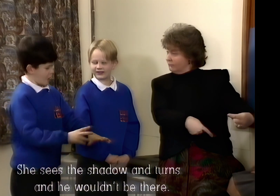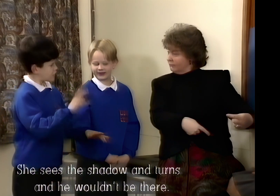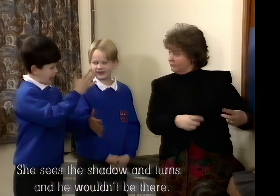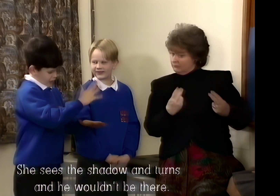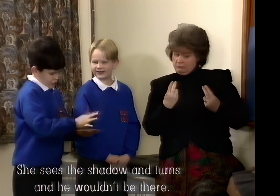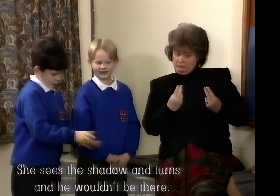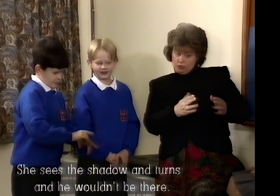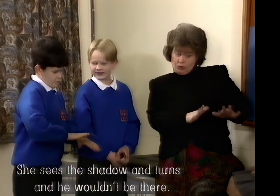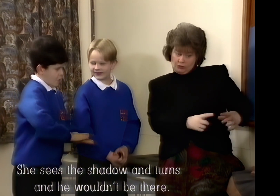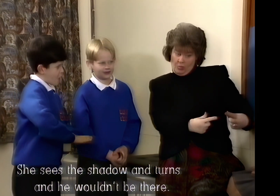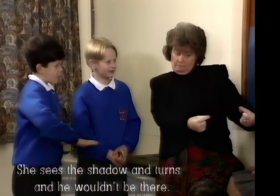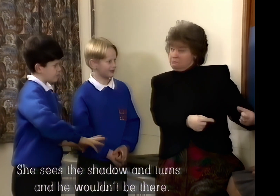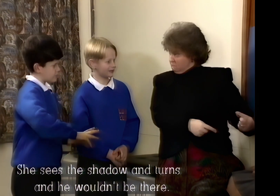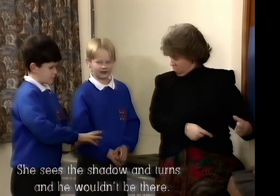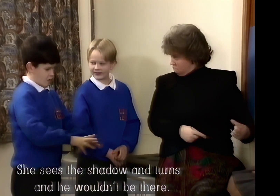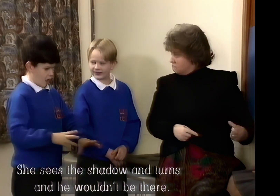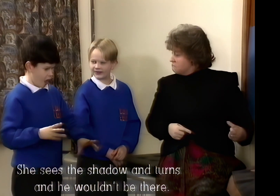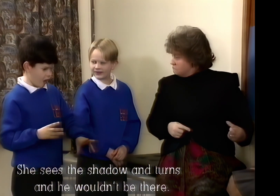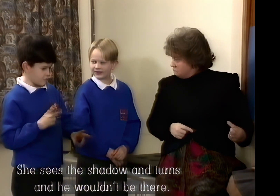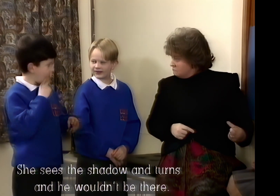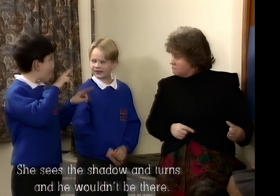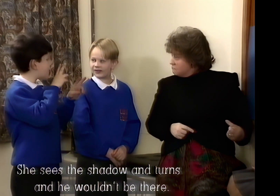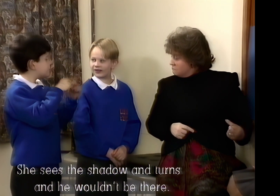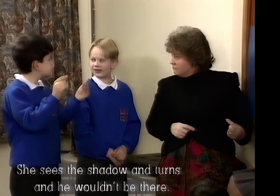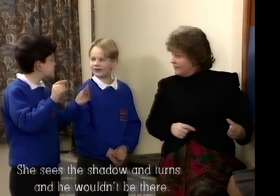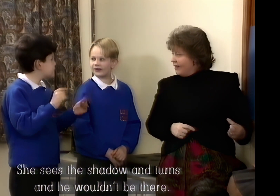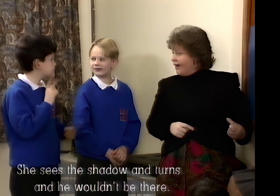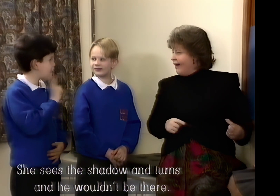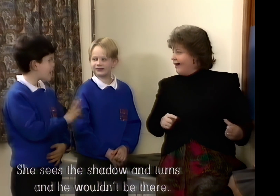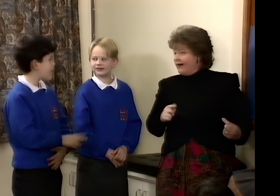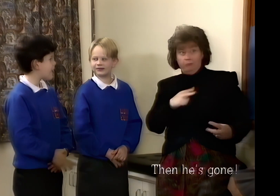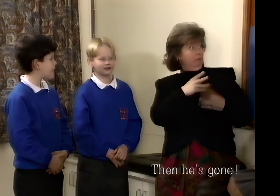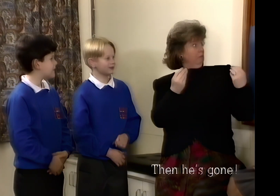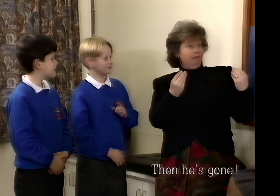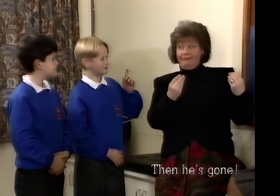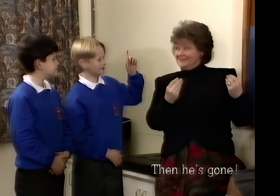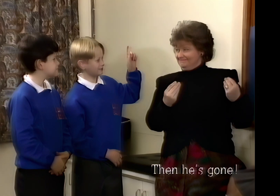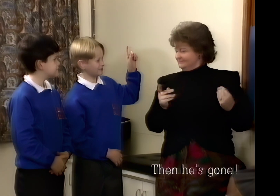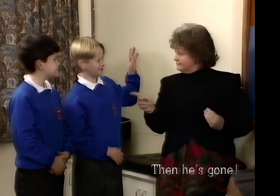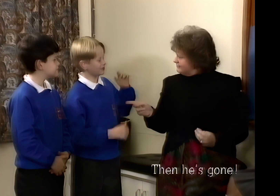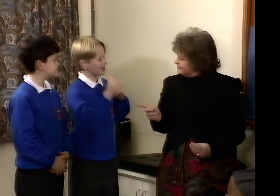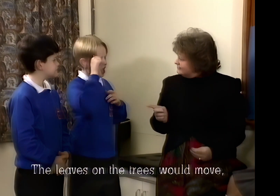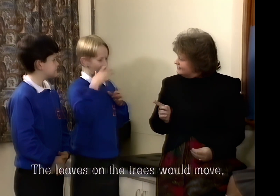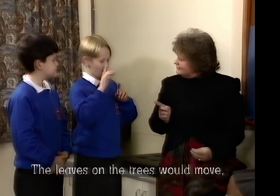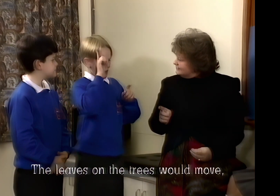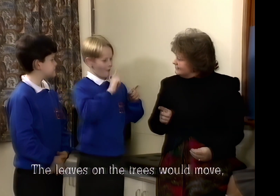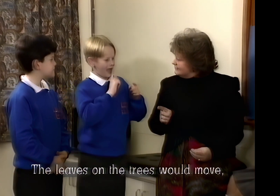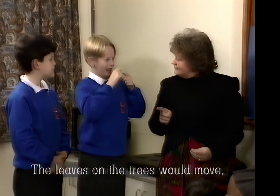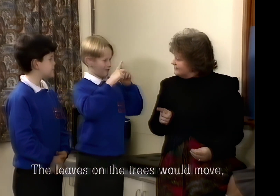Right, the ears, No, the the shadow. shadows. Then she'd turn and he wouldn't be there. And then he's gone. I know,